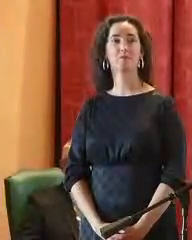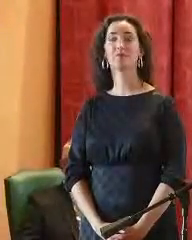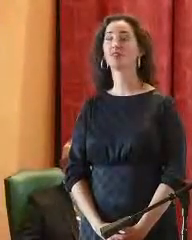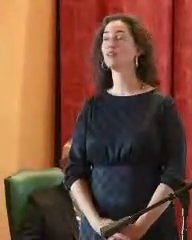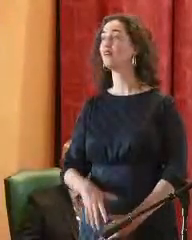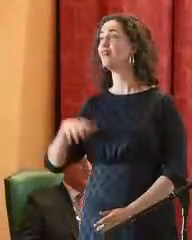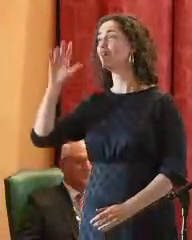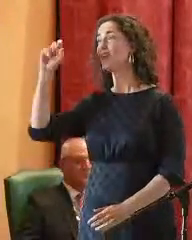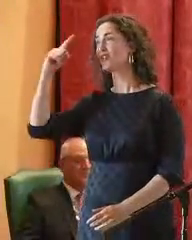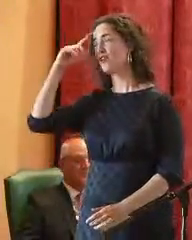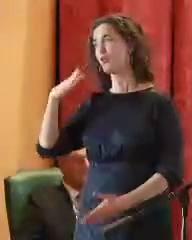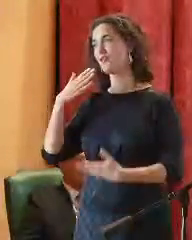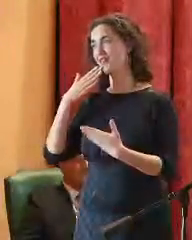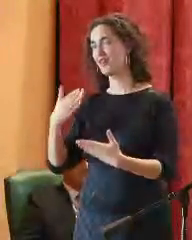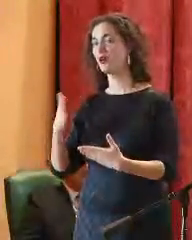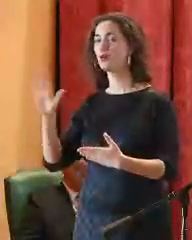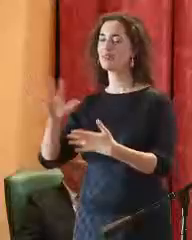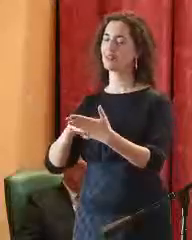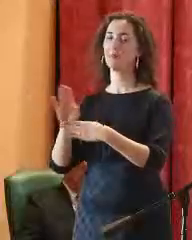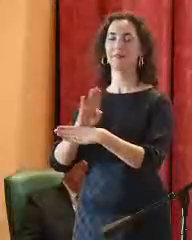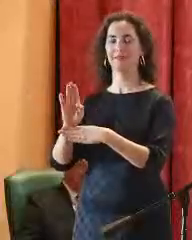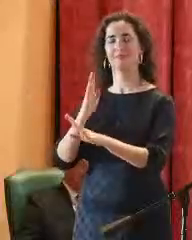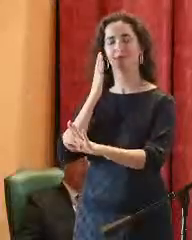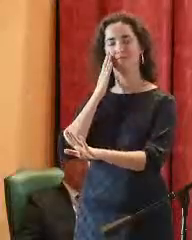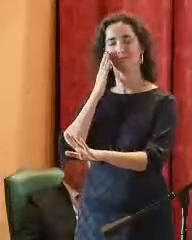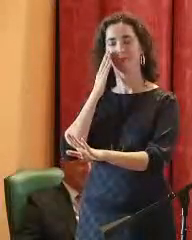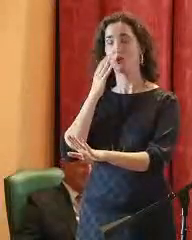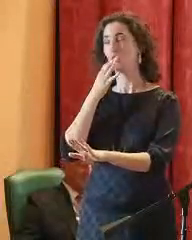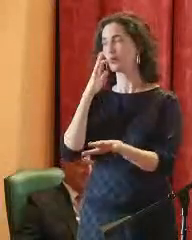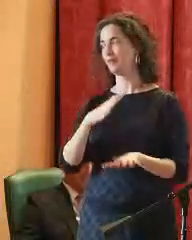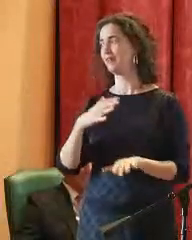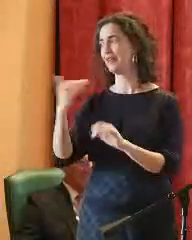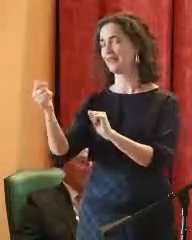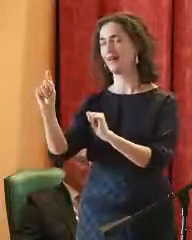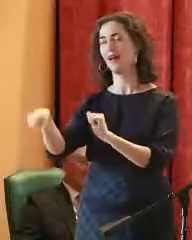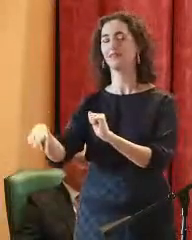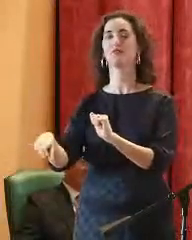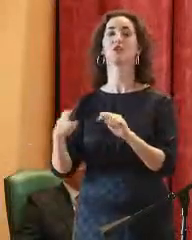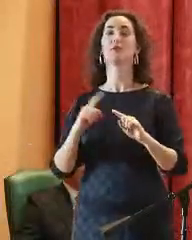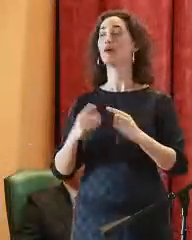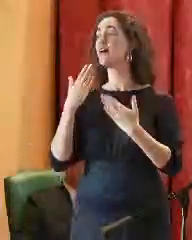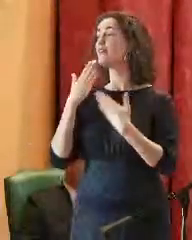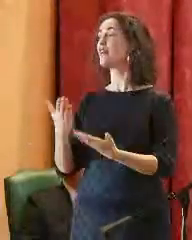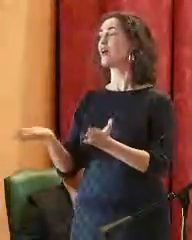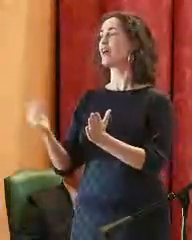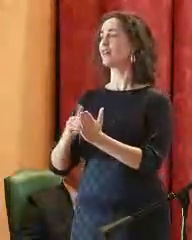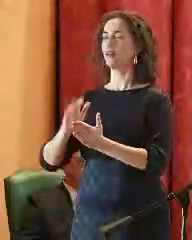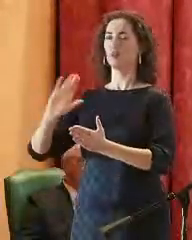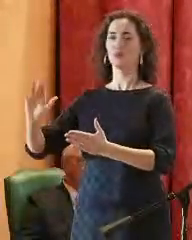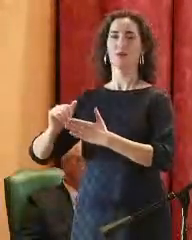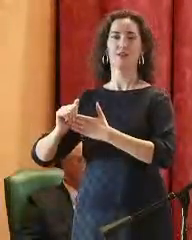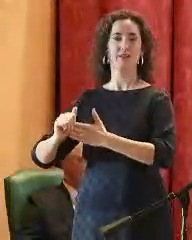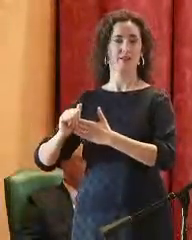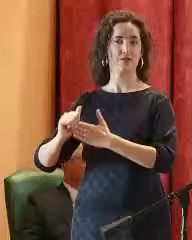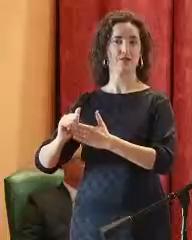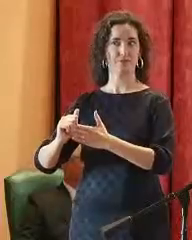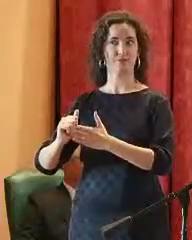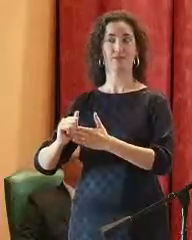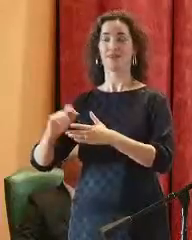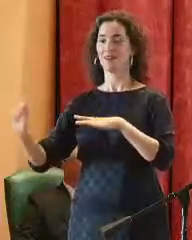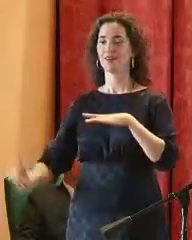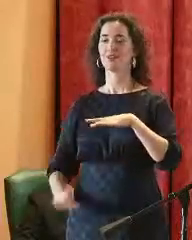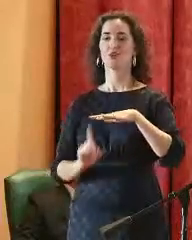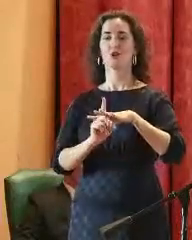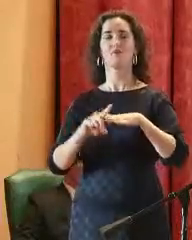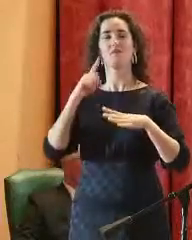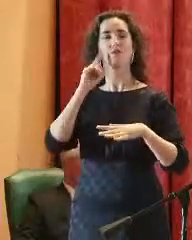Governor, thank you. We know you have a busy schedule and have to leave, but thank you again for your leadership in showing up for the